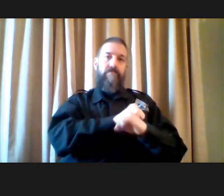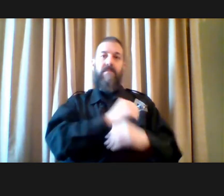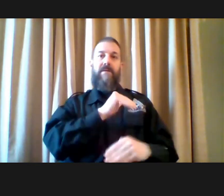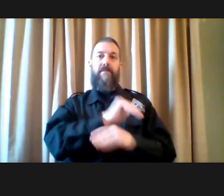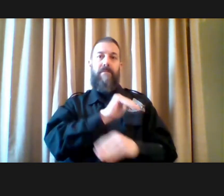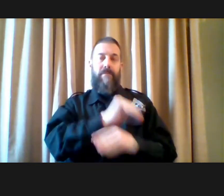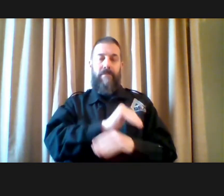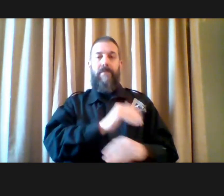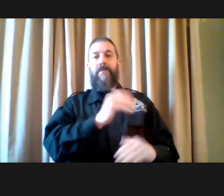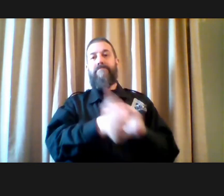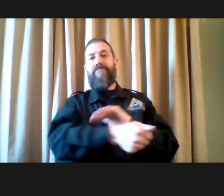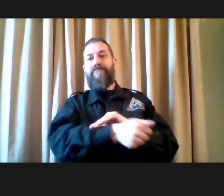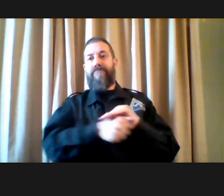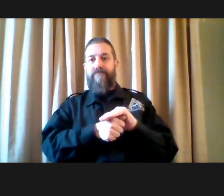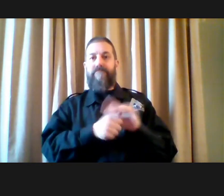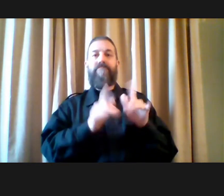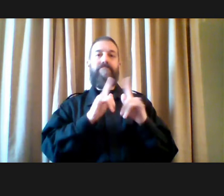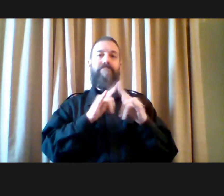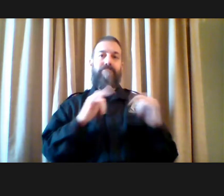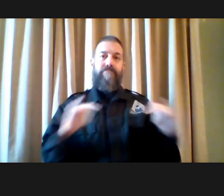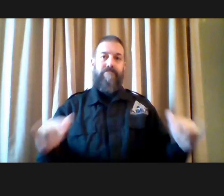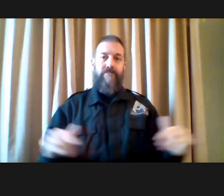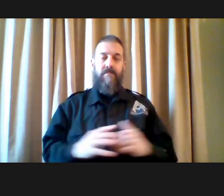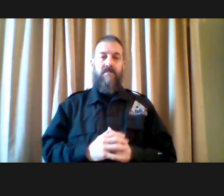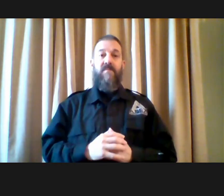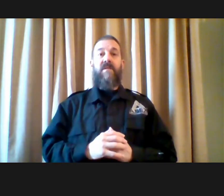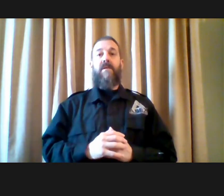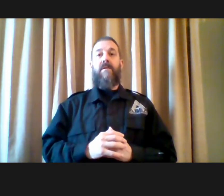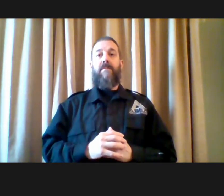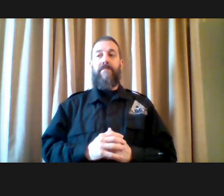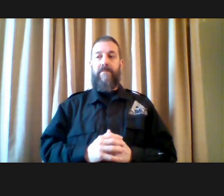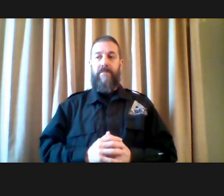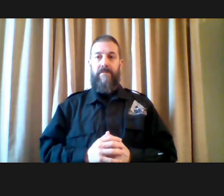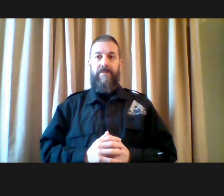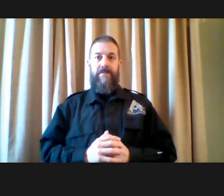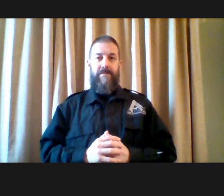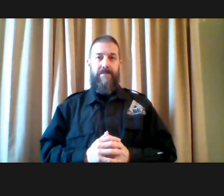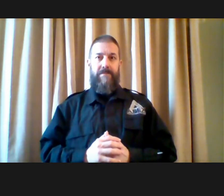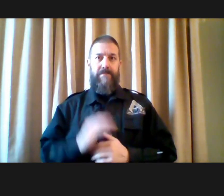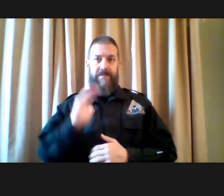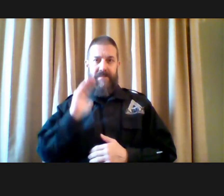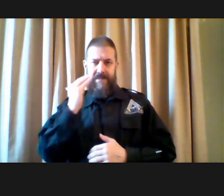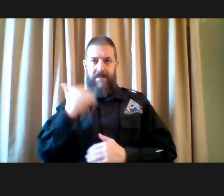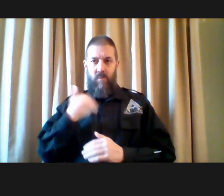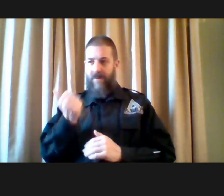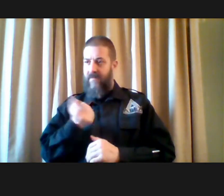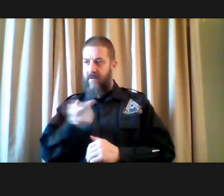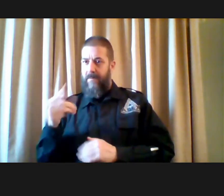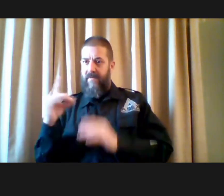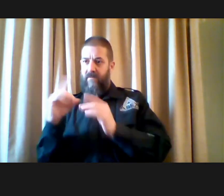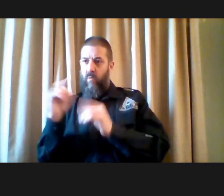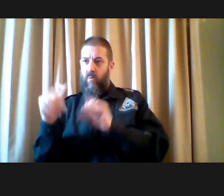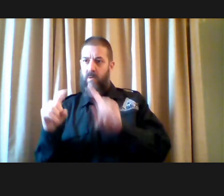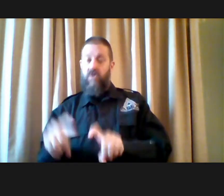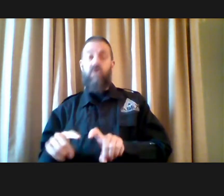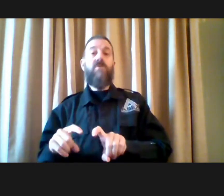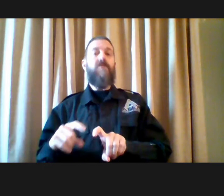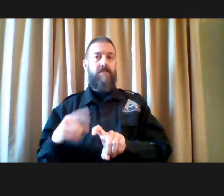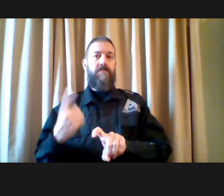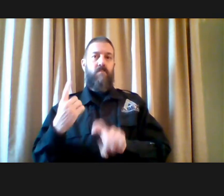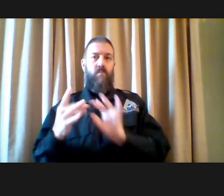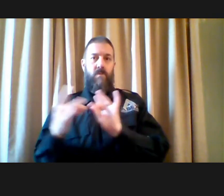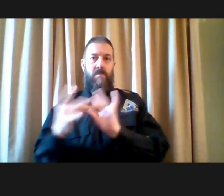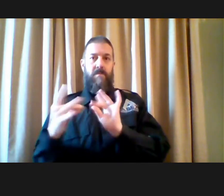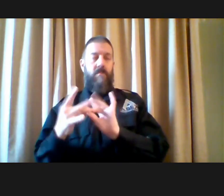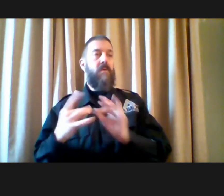It's incredible. It's great. Um, Looks like we have a couple questions. Oh, we have a comment. I love the safety measures you've included to pick up